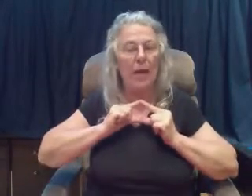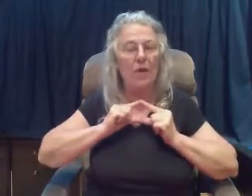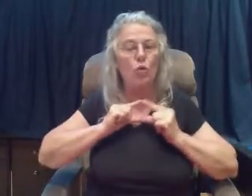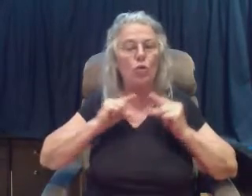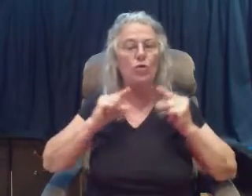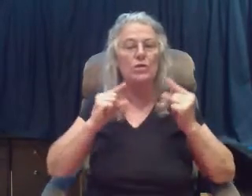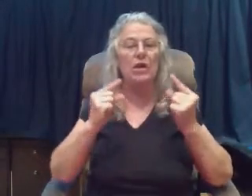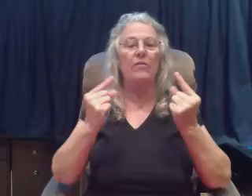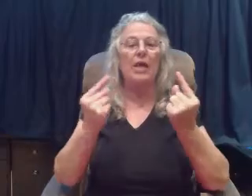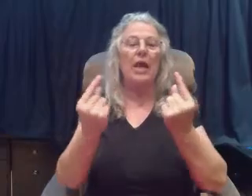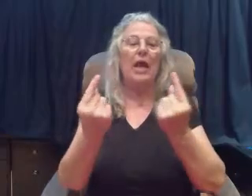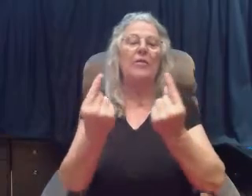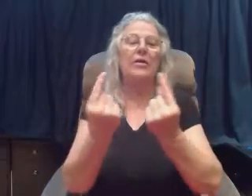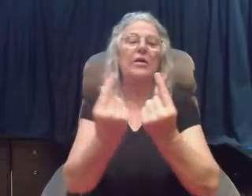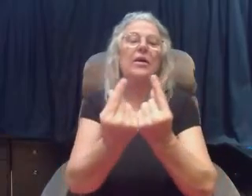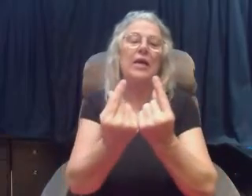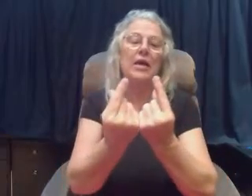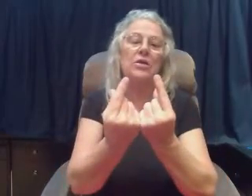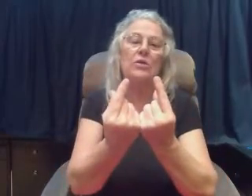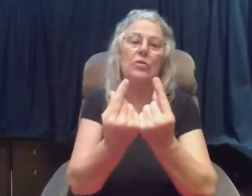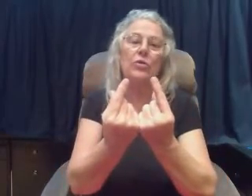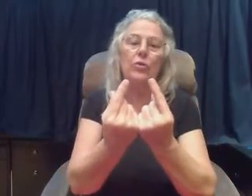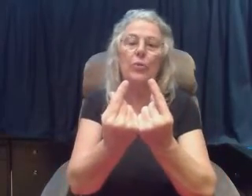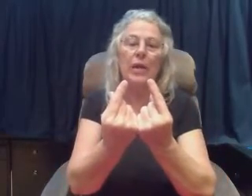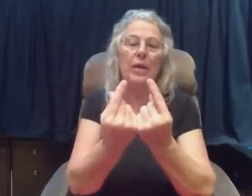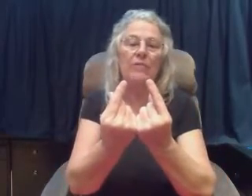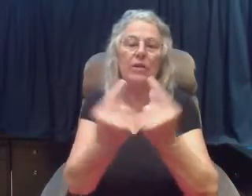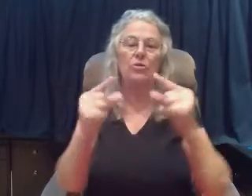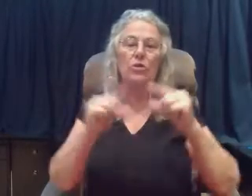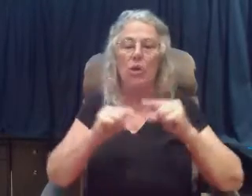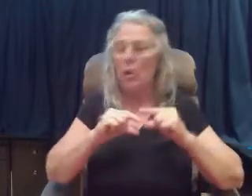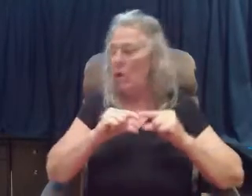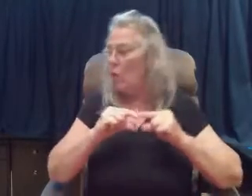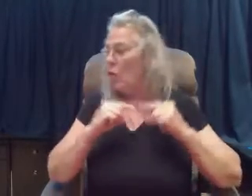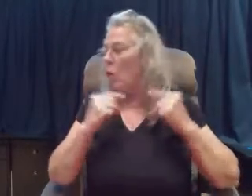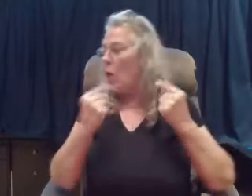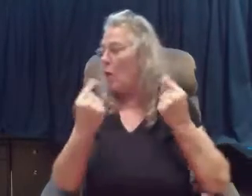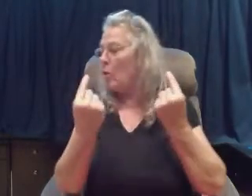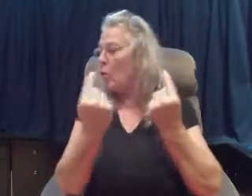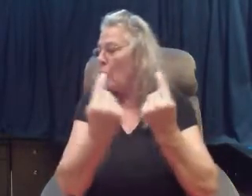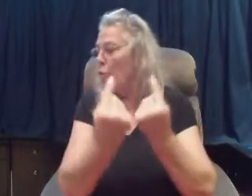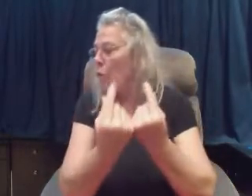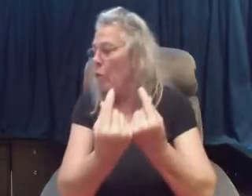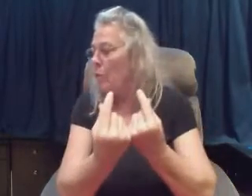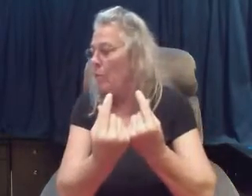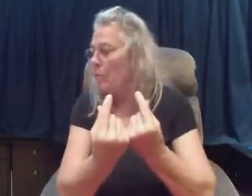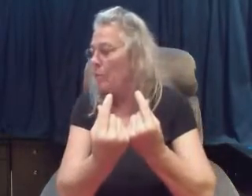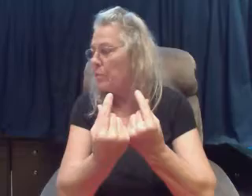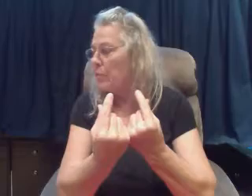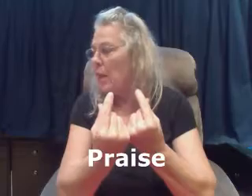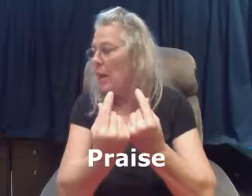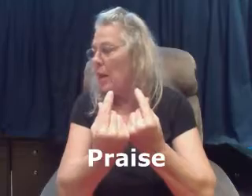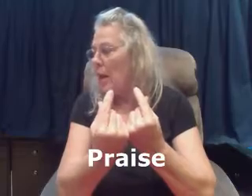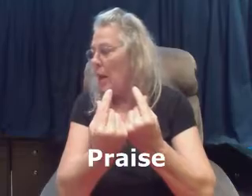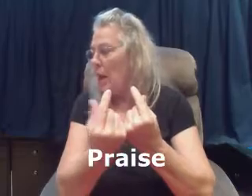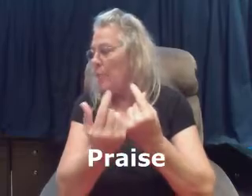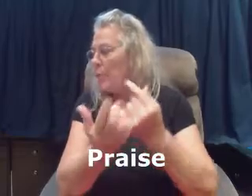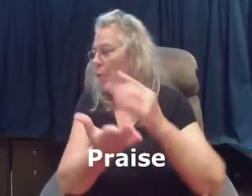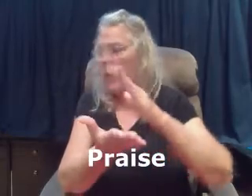back toward yourself and then connect with your pinky fingers. The choir or group. And